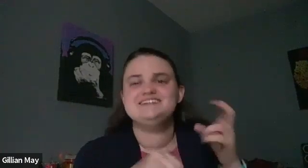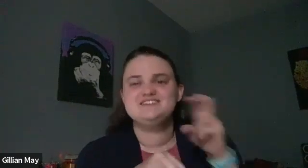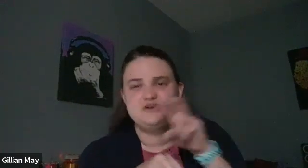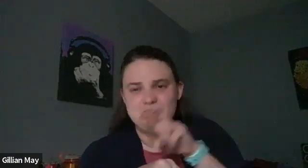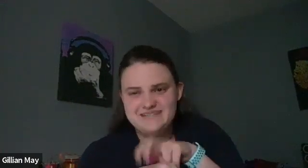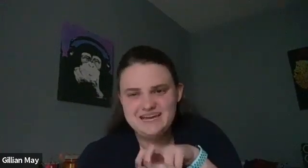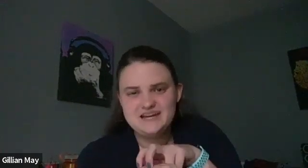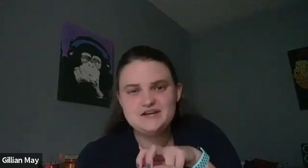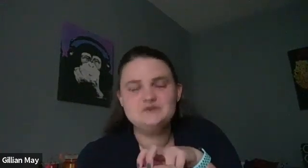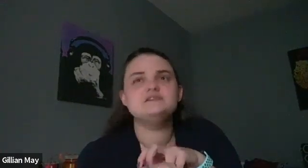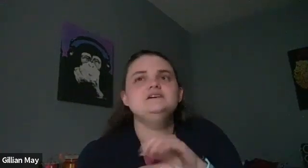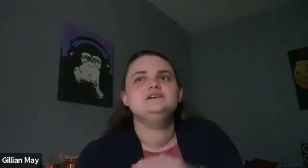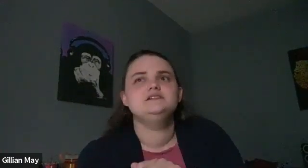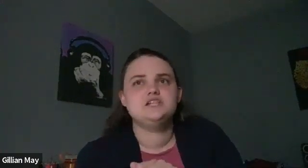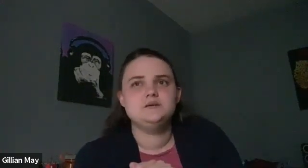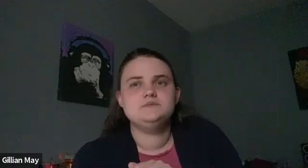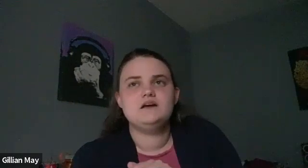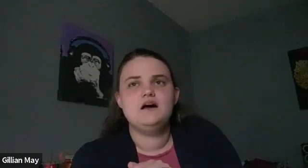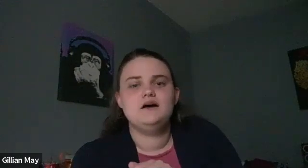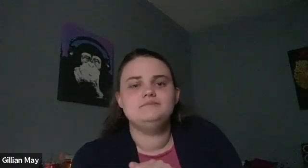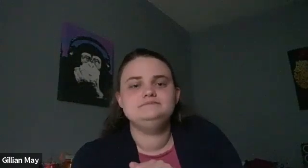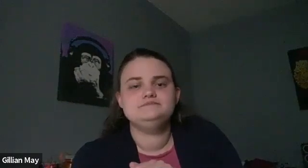So potatoes, chips. I